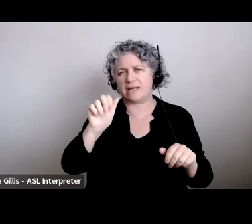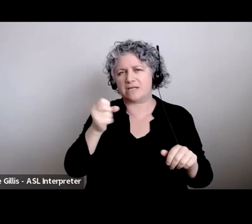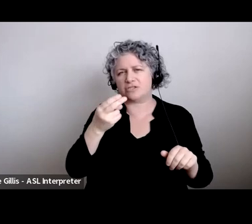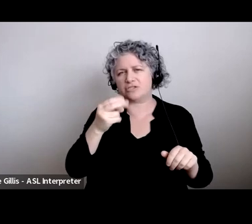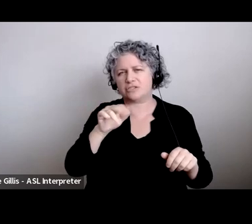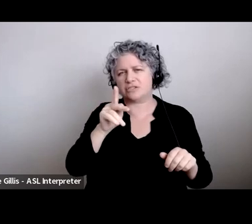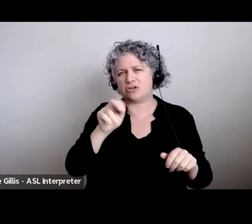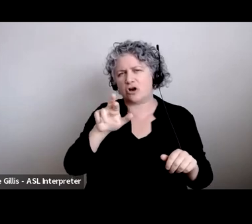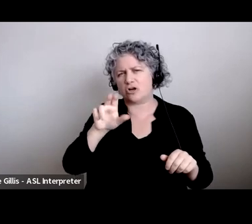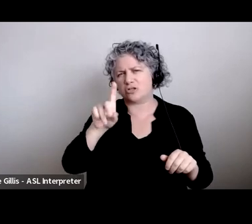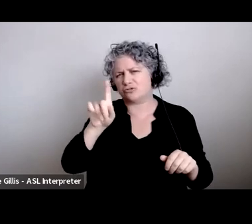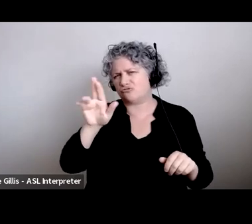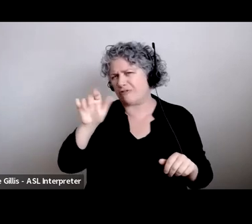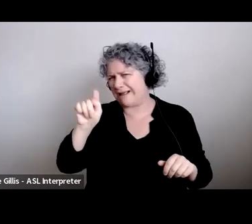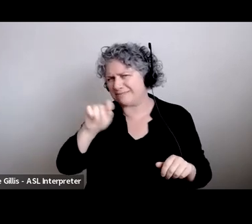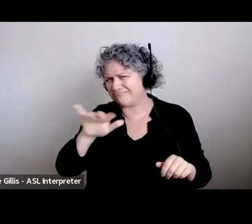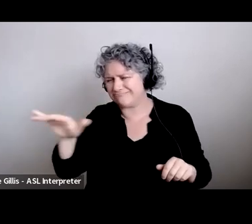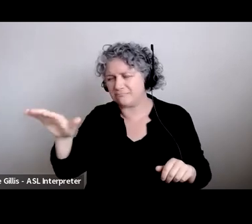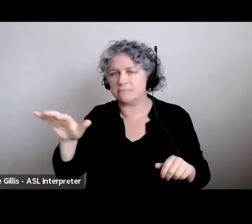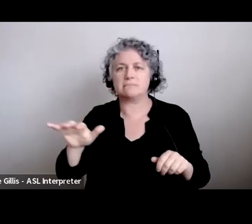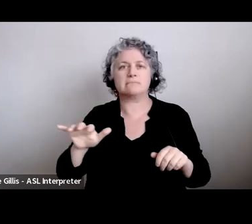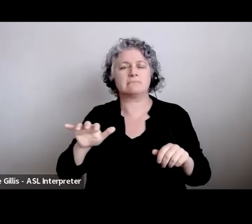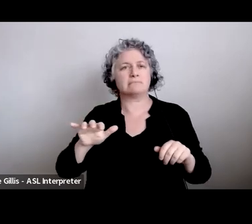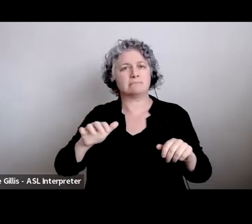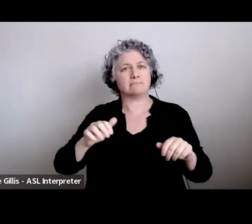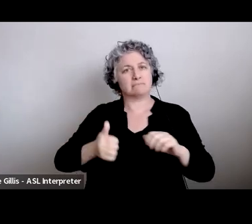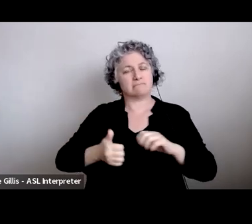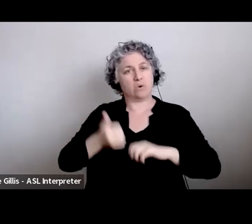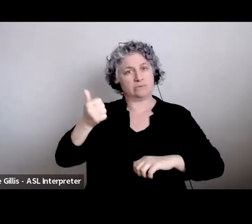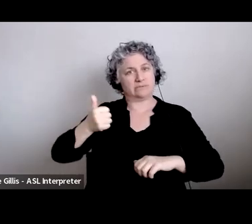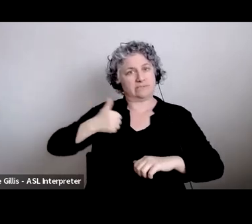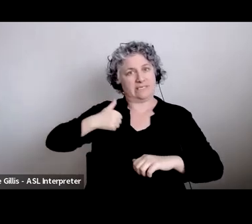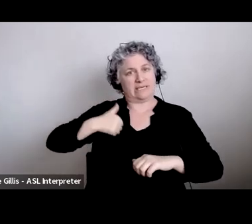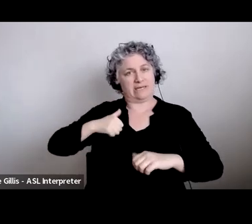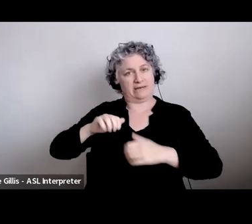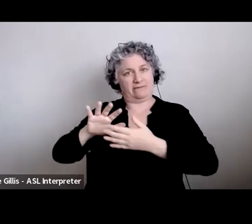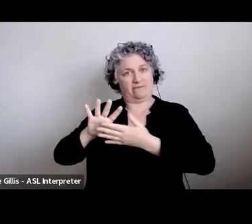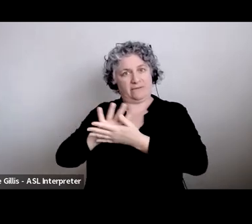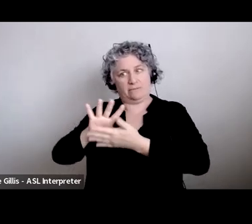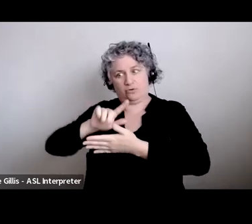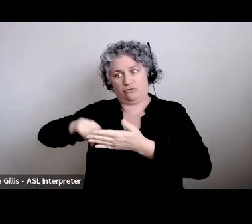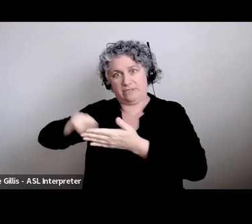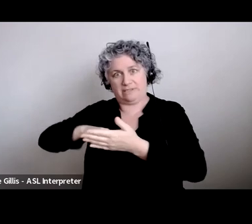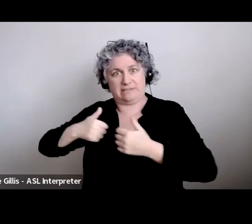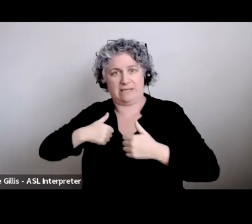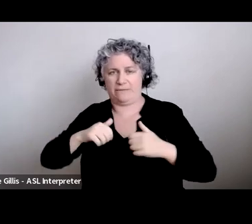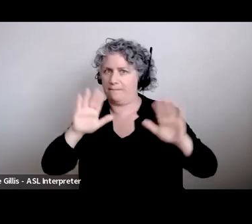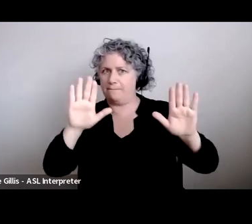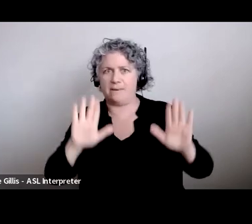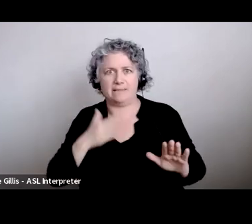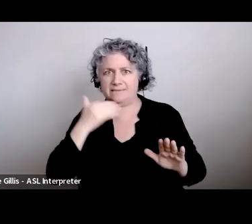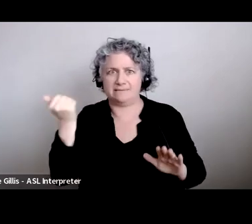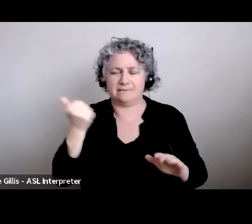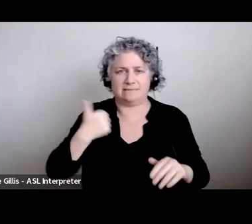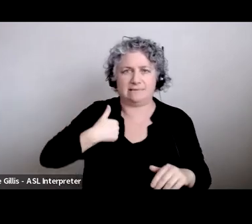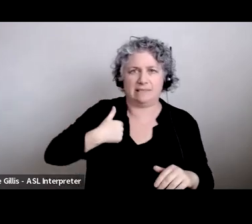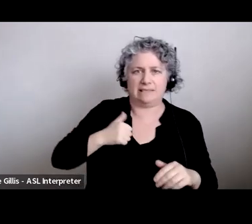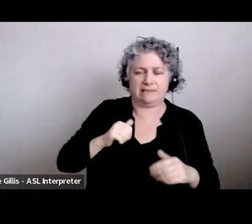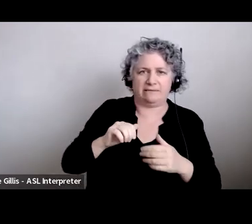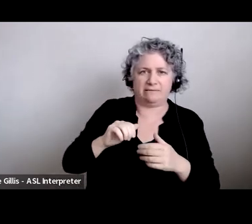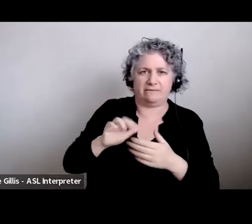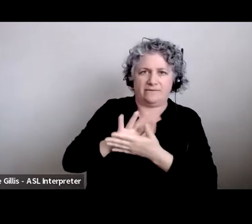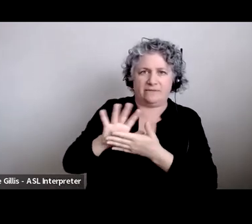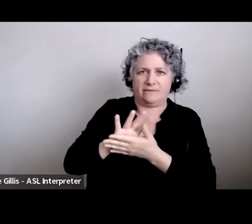Canadian feature film ever made by most critics and academics in Canada, is that the